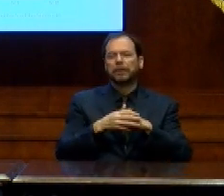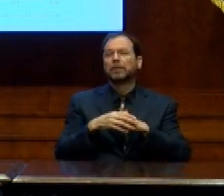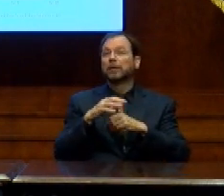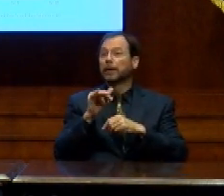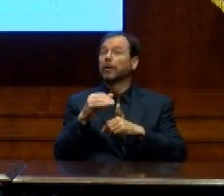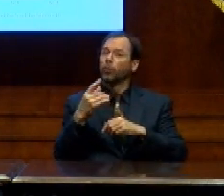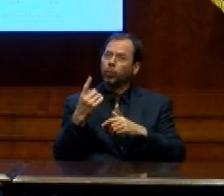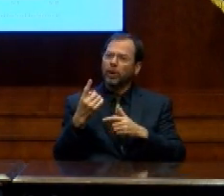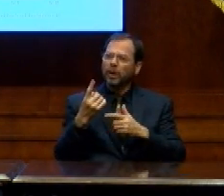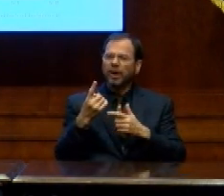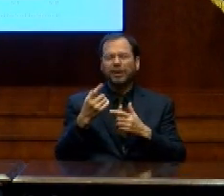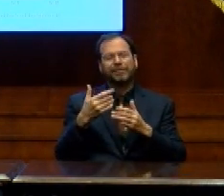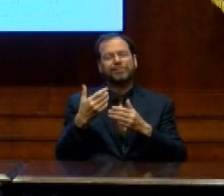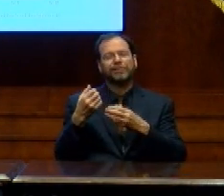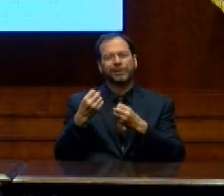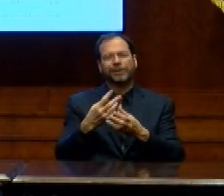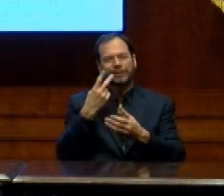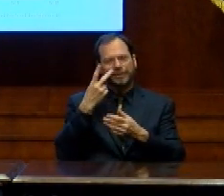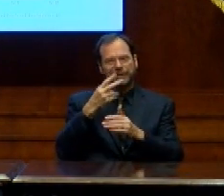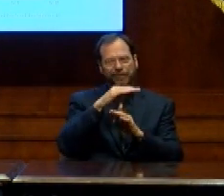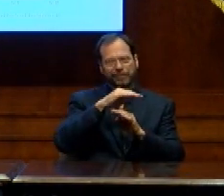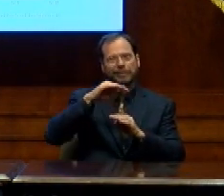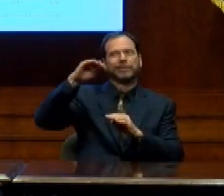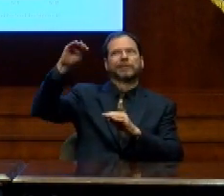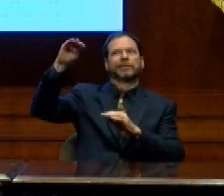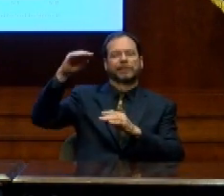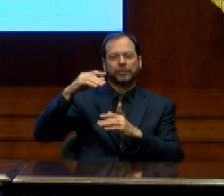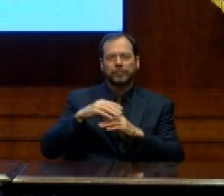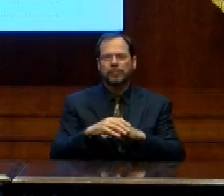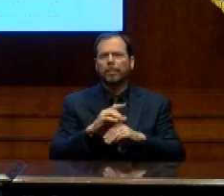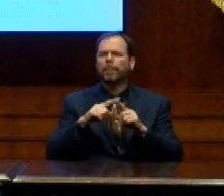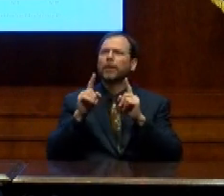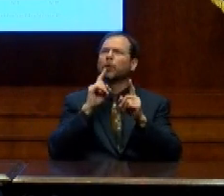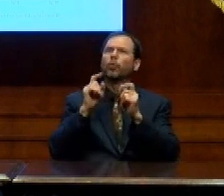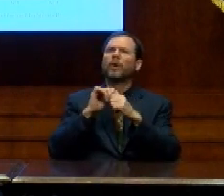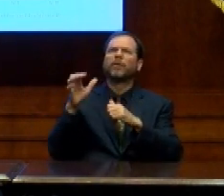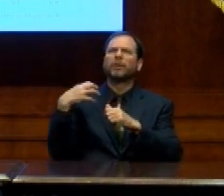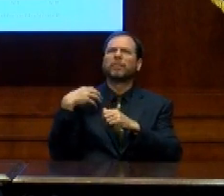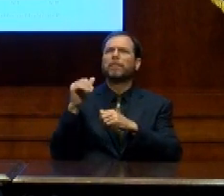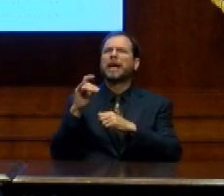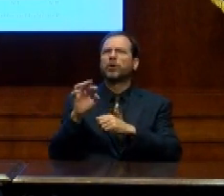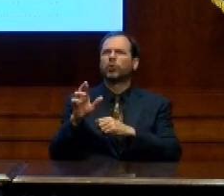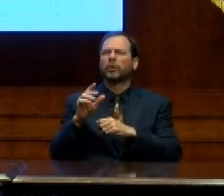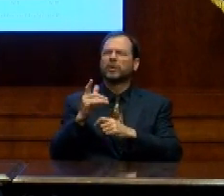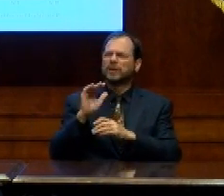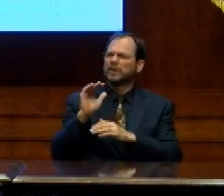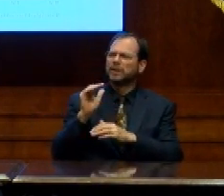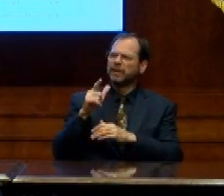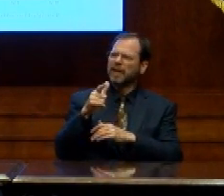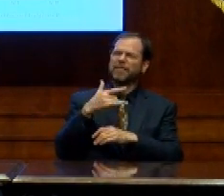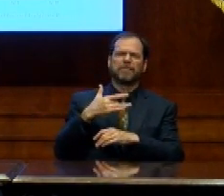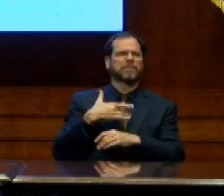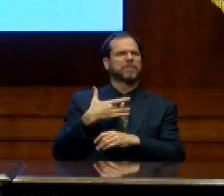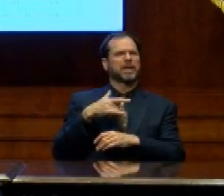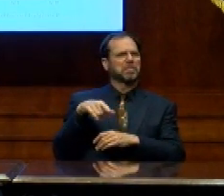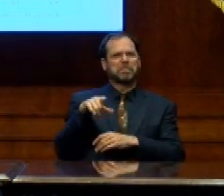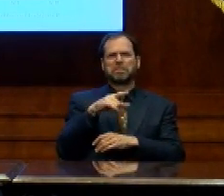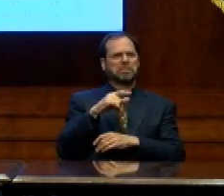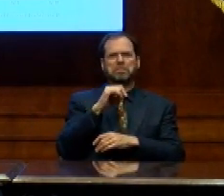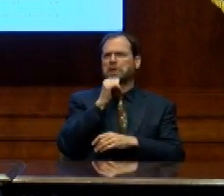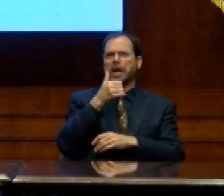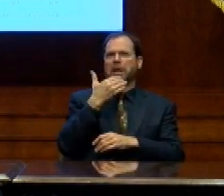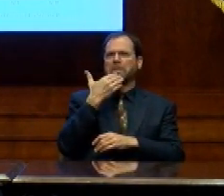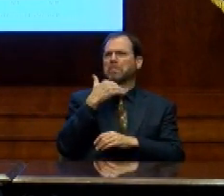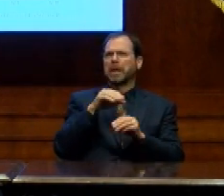thing that enhances the slope a little bit. But also in talking to the mayor, they feel like they haven't seen very much